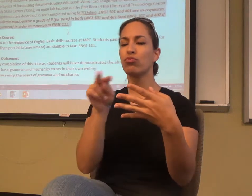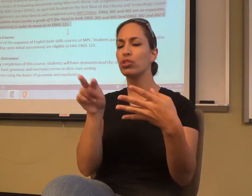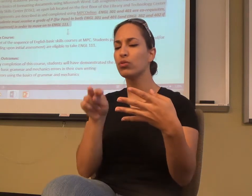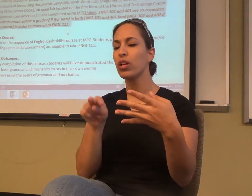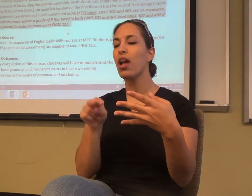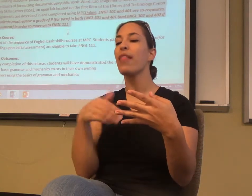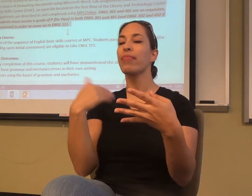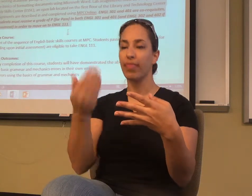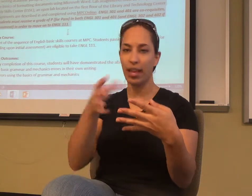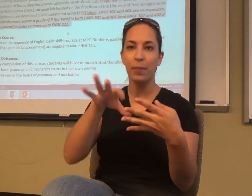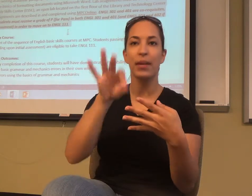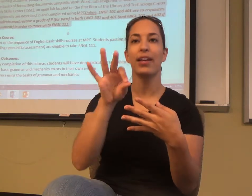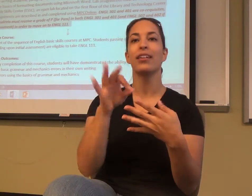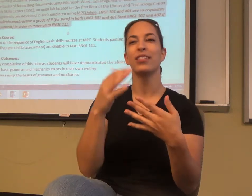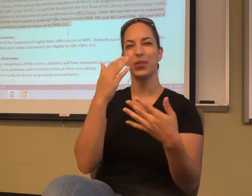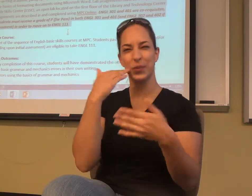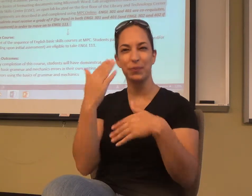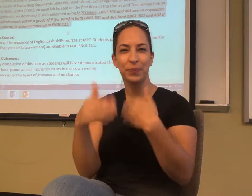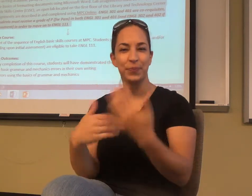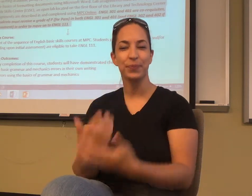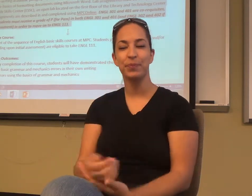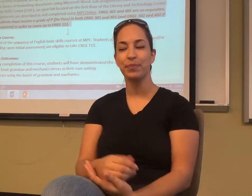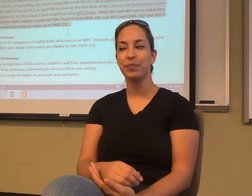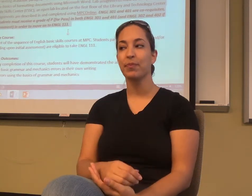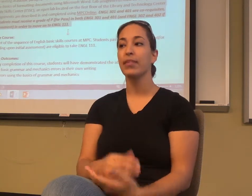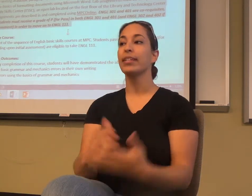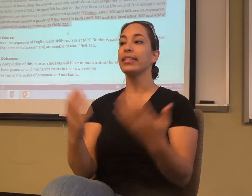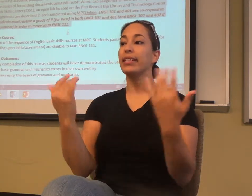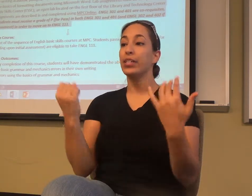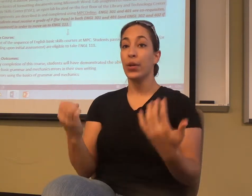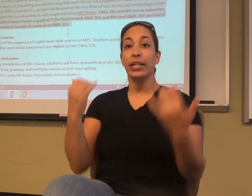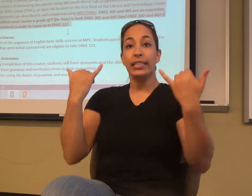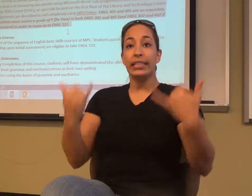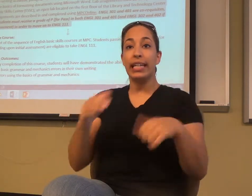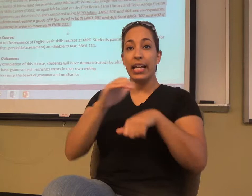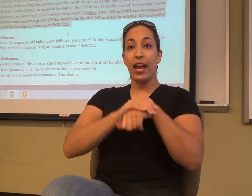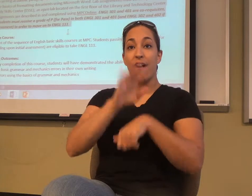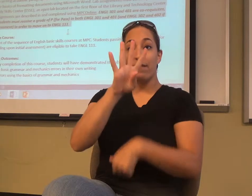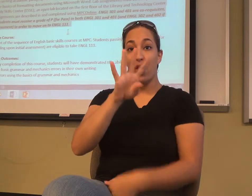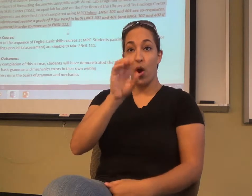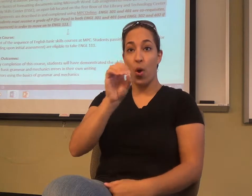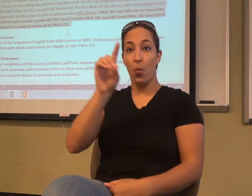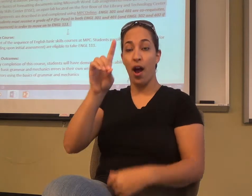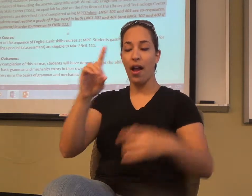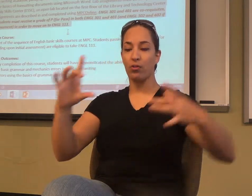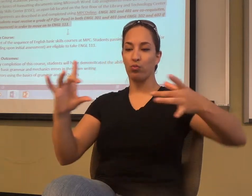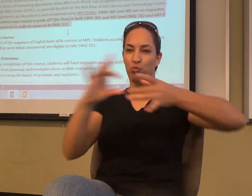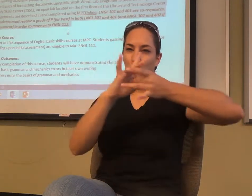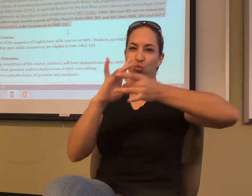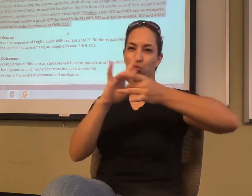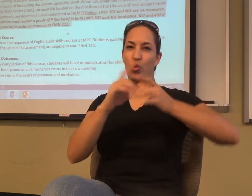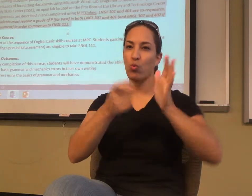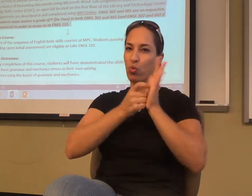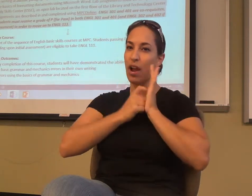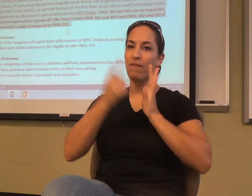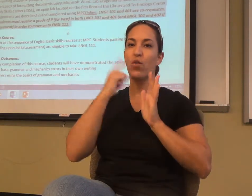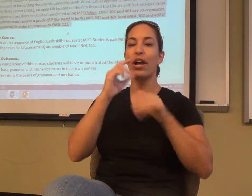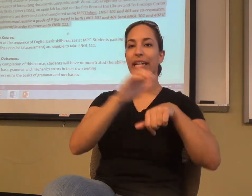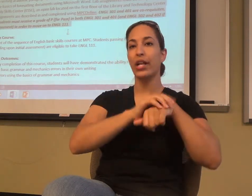So here we are in English 401, which is a co-requisite for English 301. You guys probably already noticed that it's a